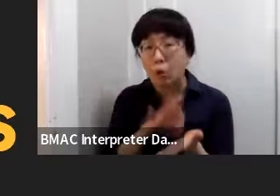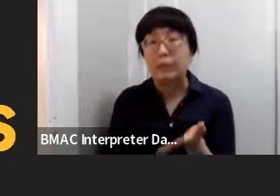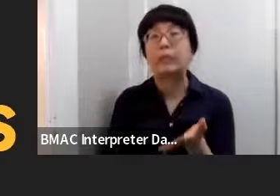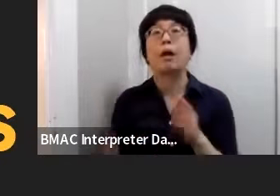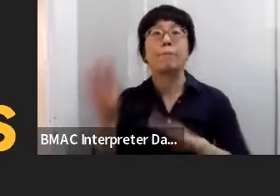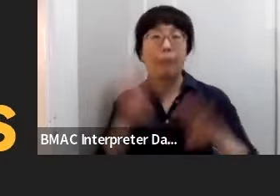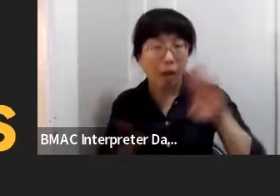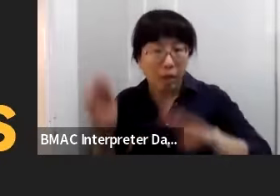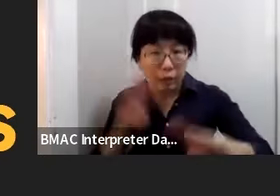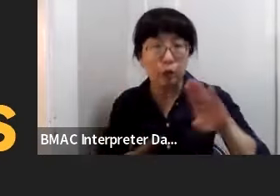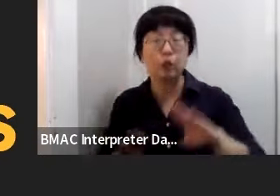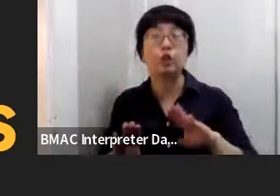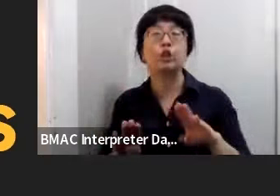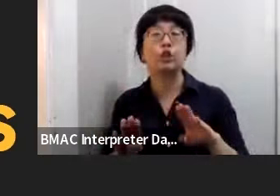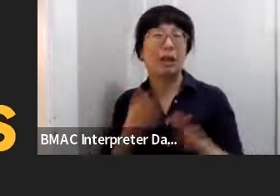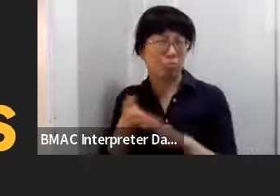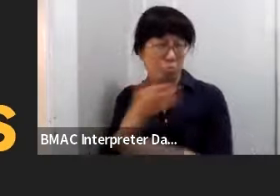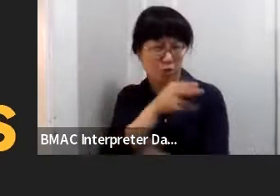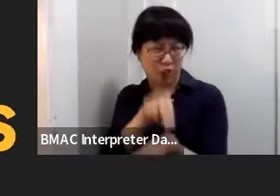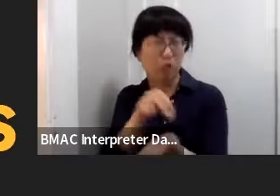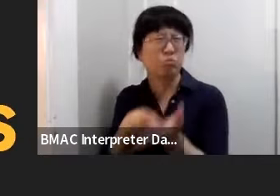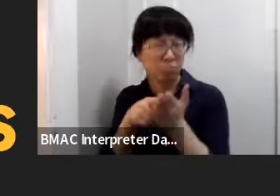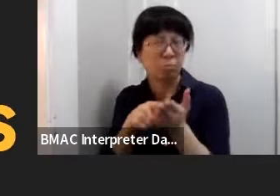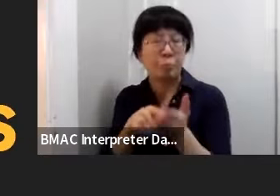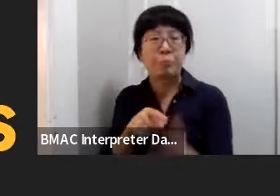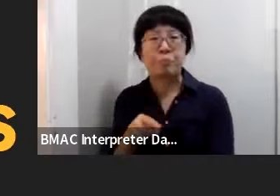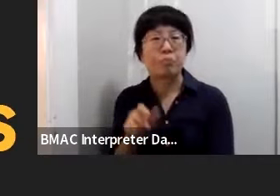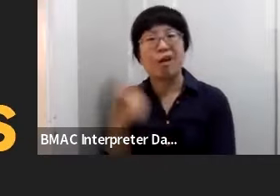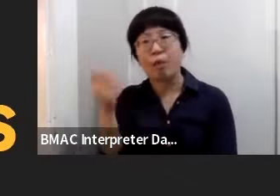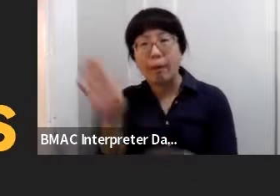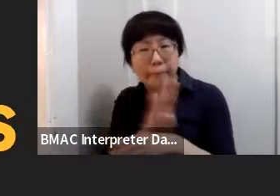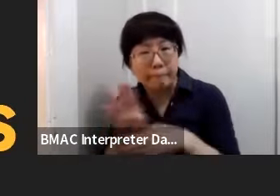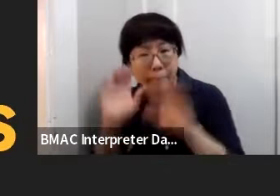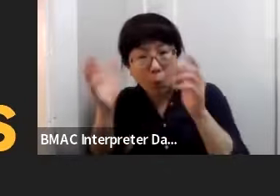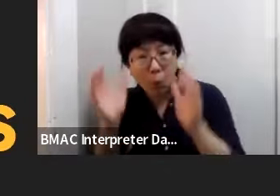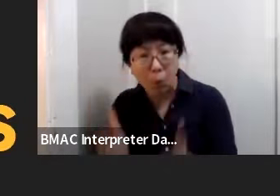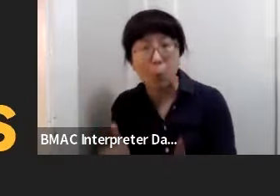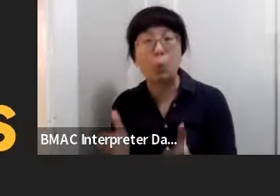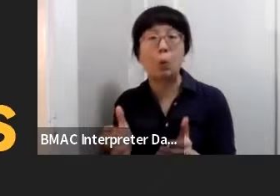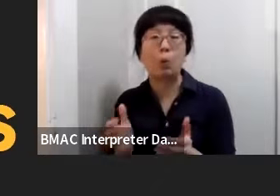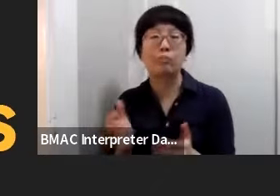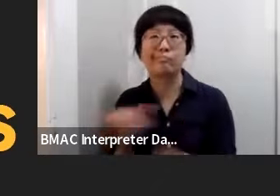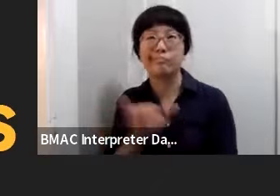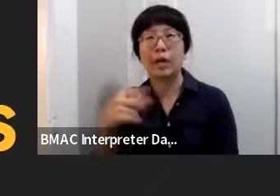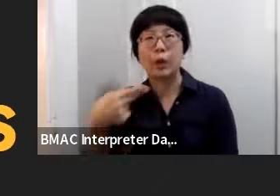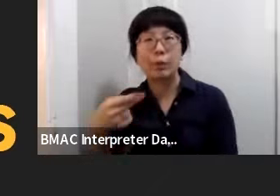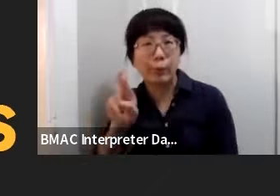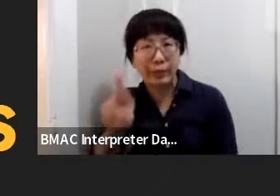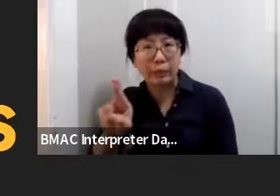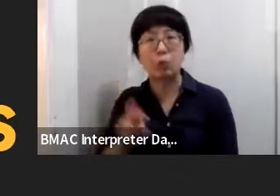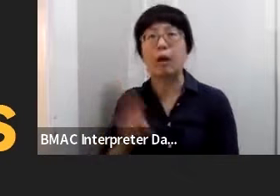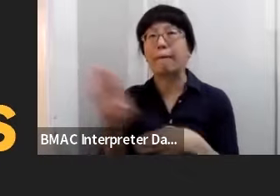biology courses, including the pre-nursing requisites, other business courses that aren't accounting, such as human resources,